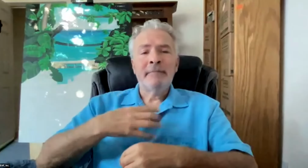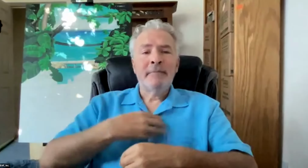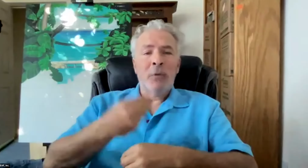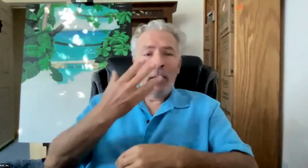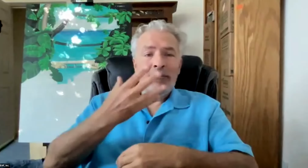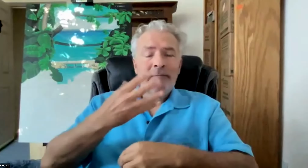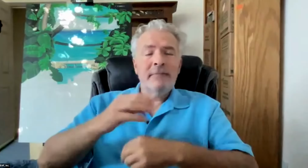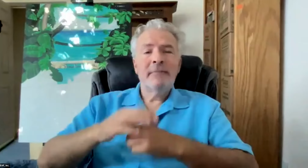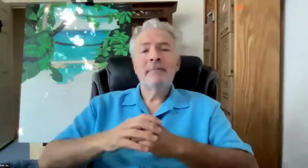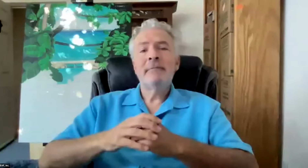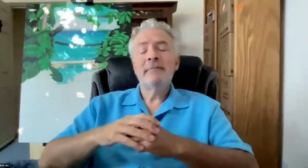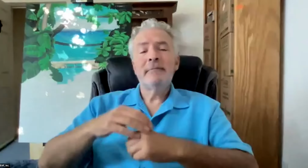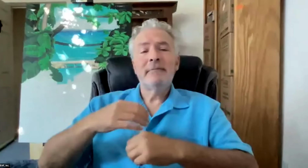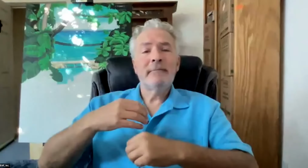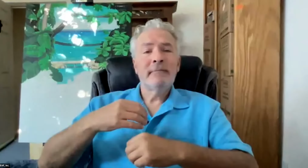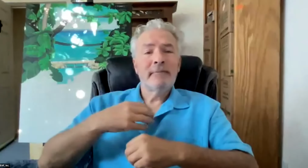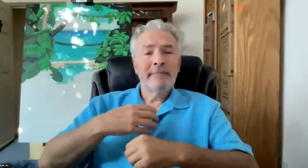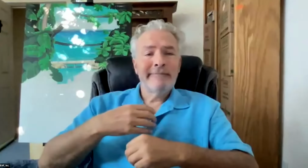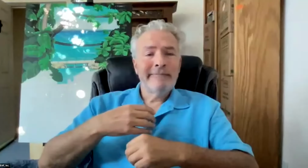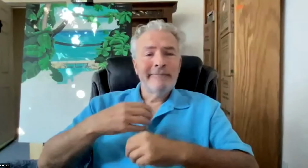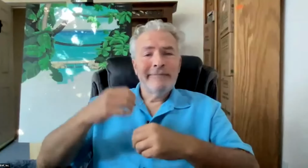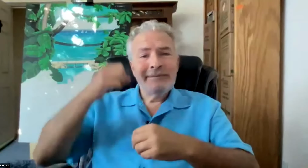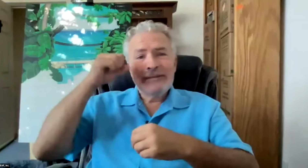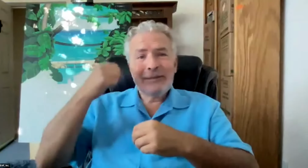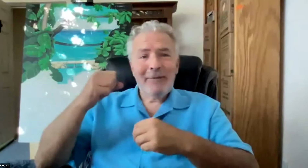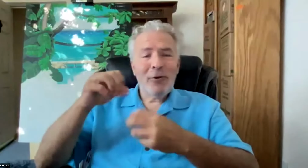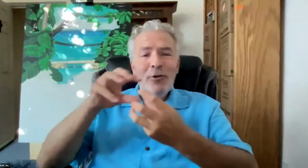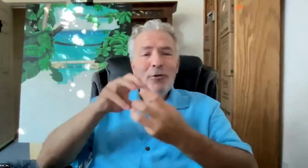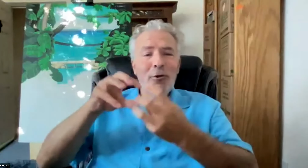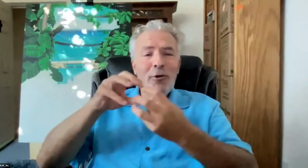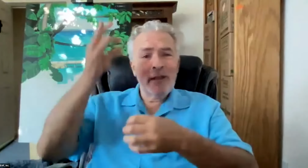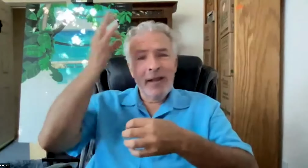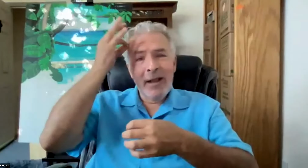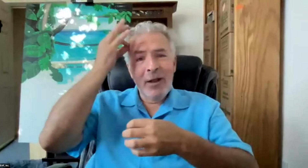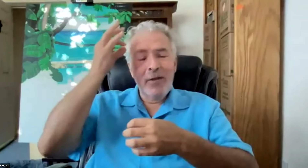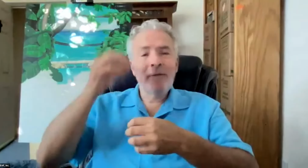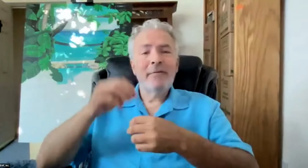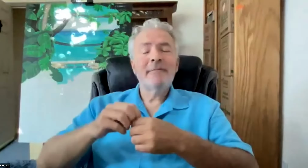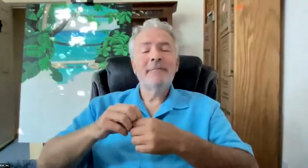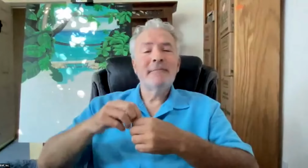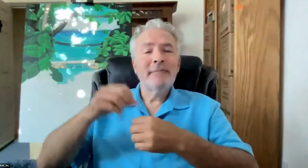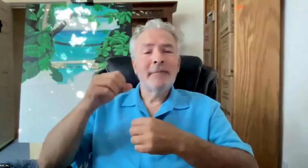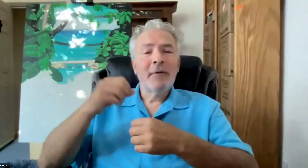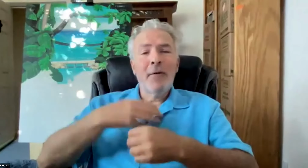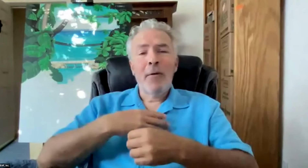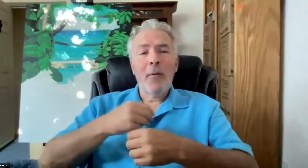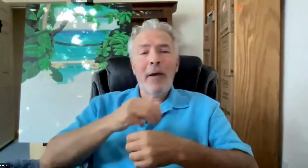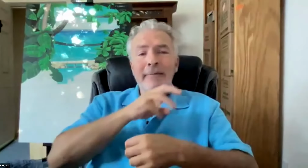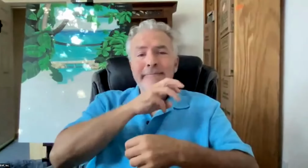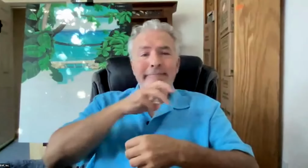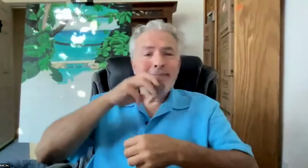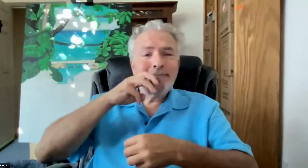I'll give a visual description. I'm a white gentleman. I have silver curly hair.